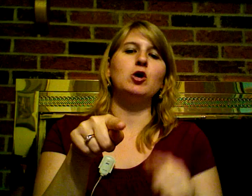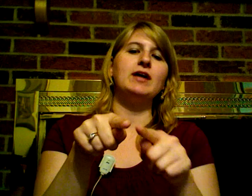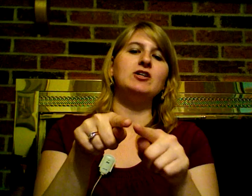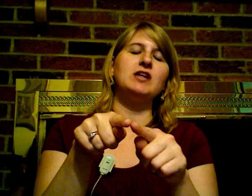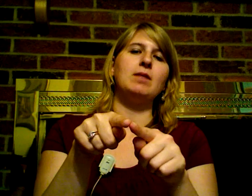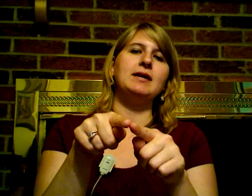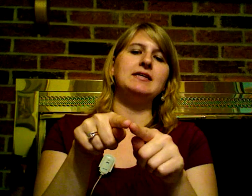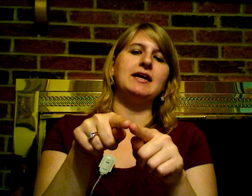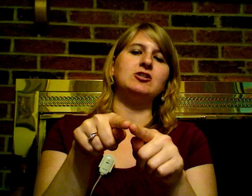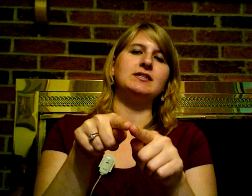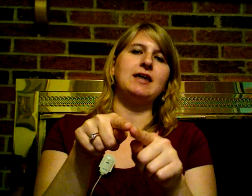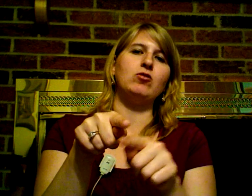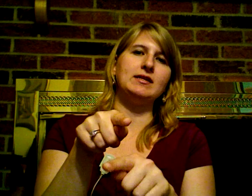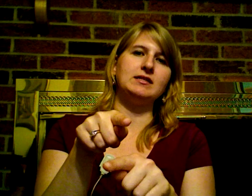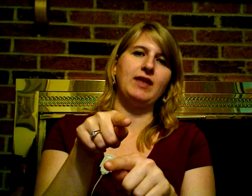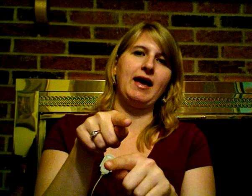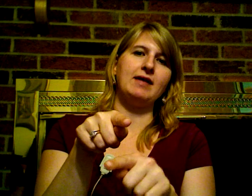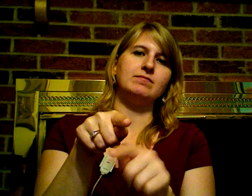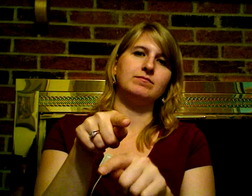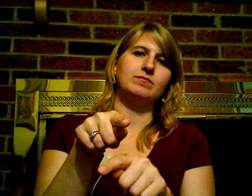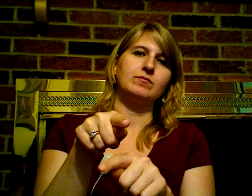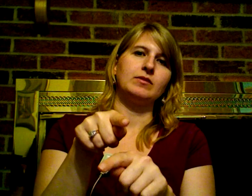that Shelby is actually southwest of that.